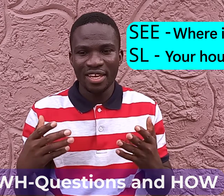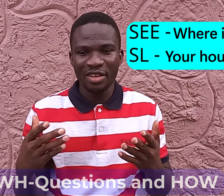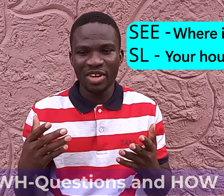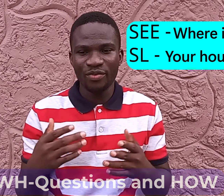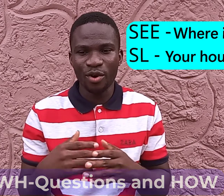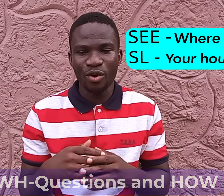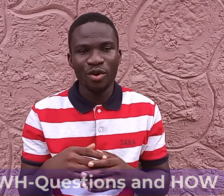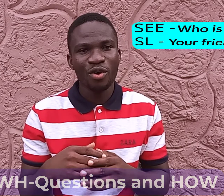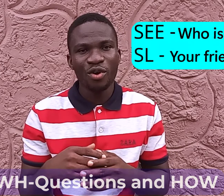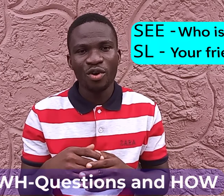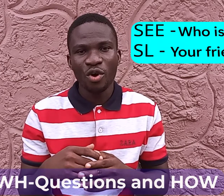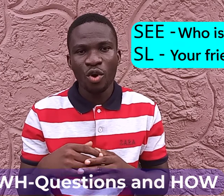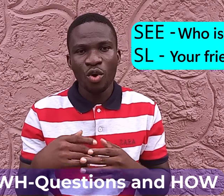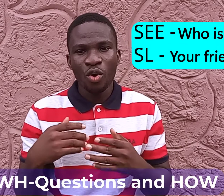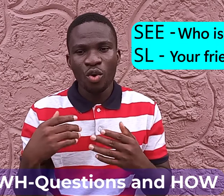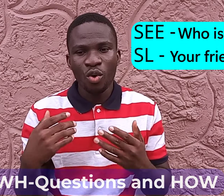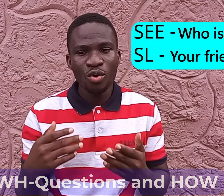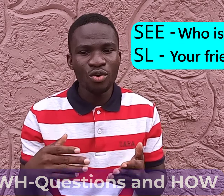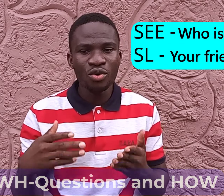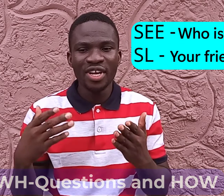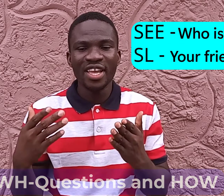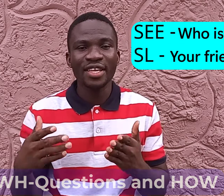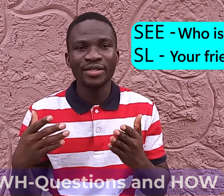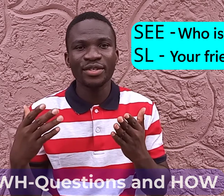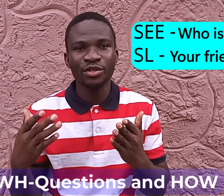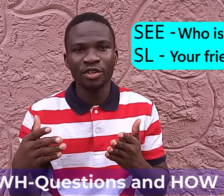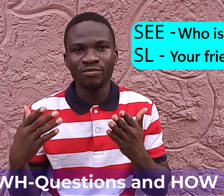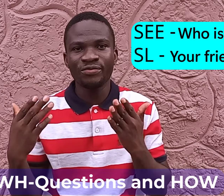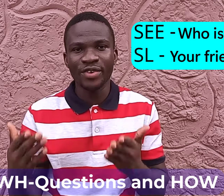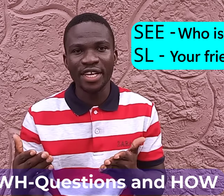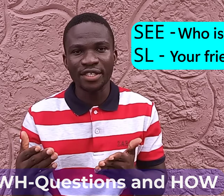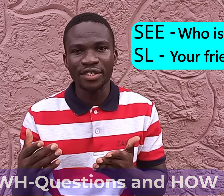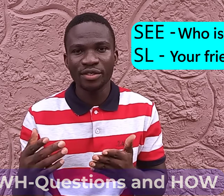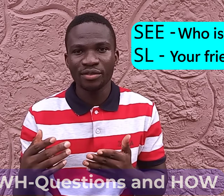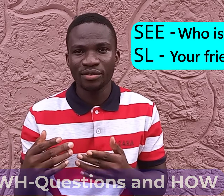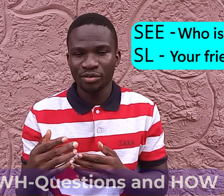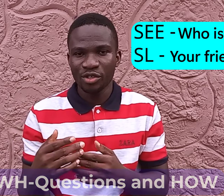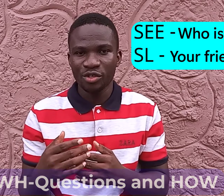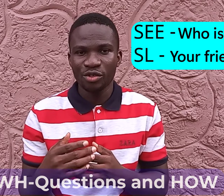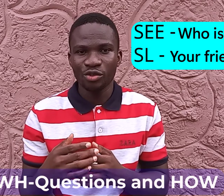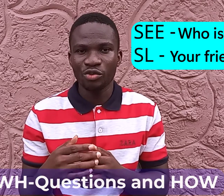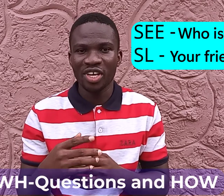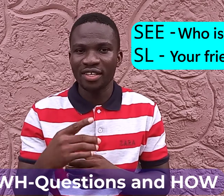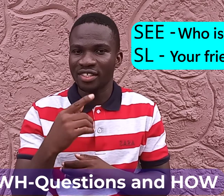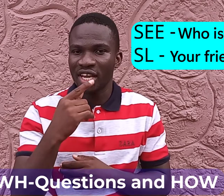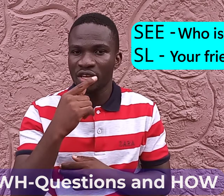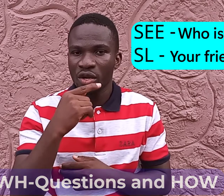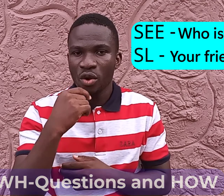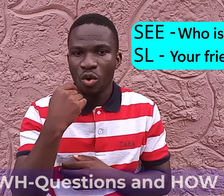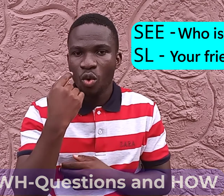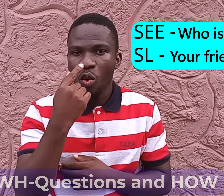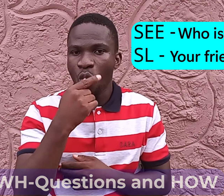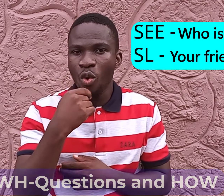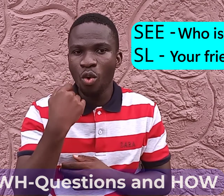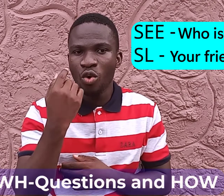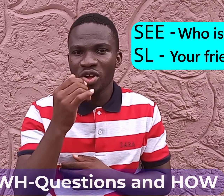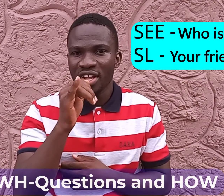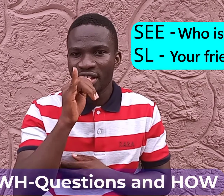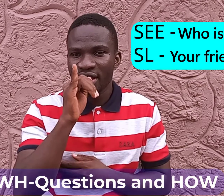Number four, who is your friend? So we can sign who